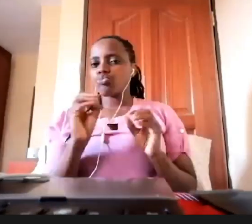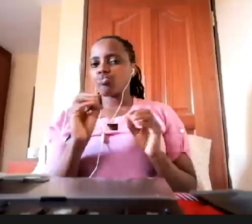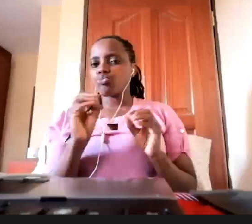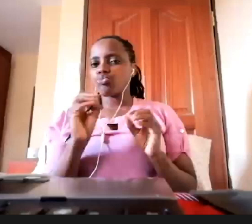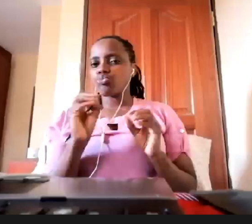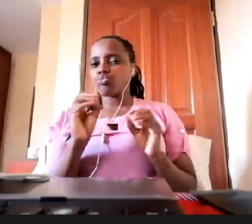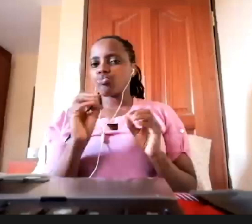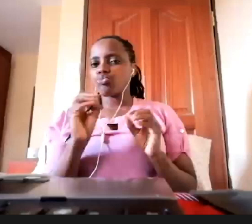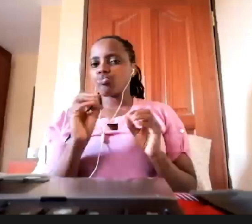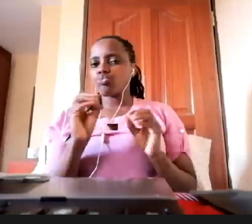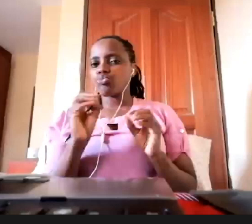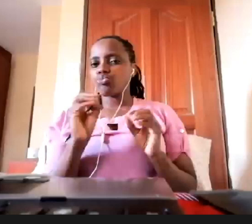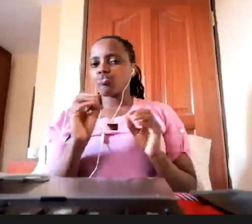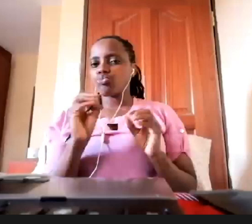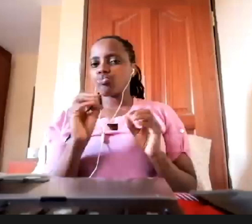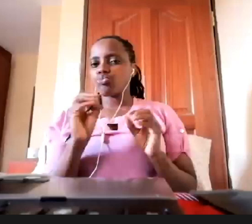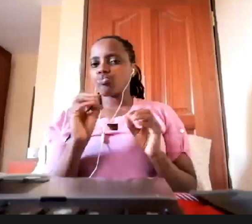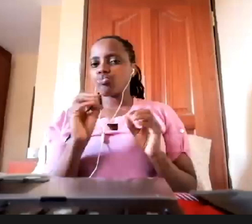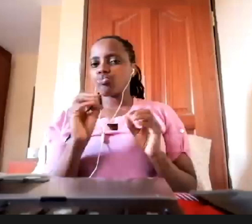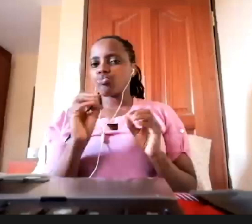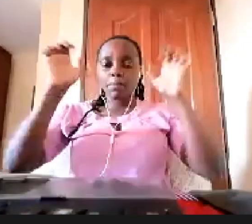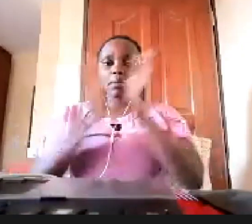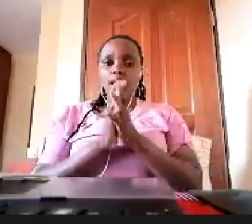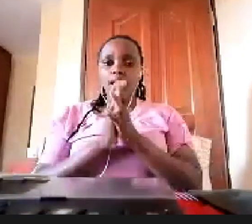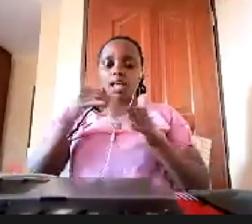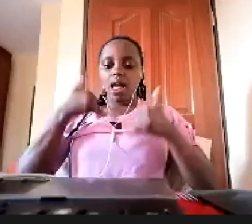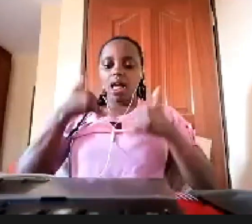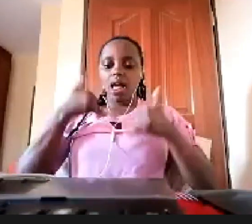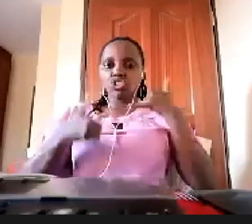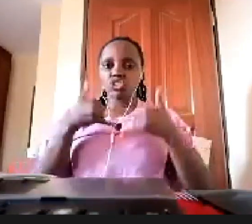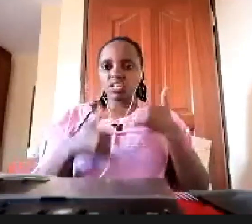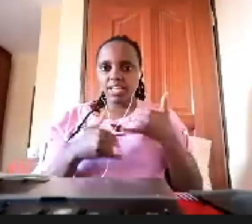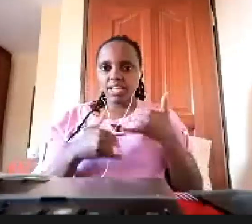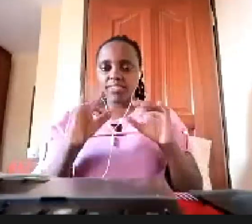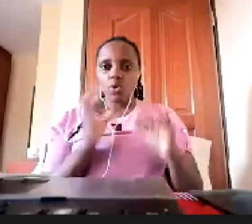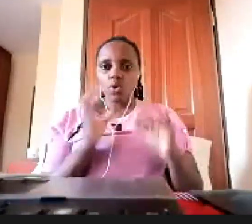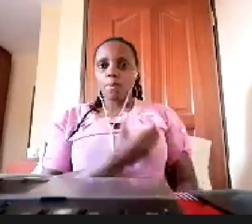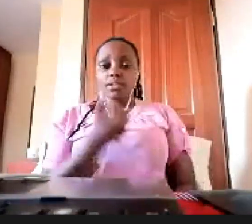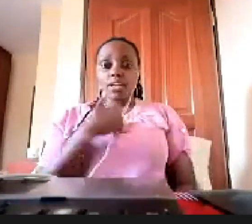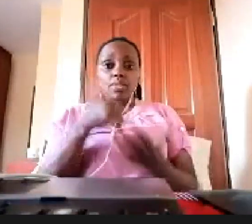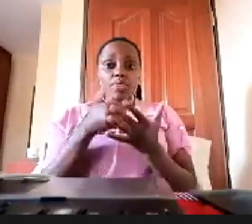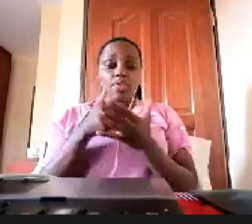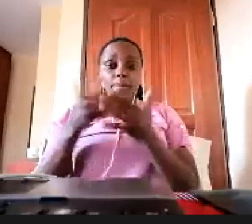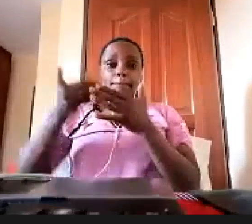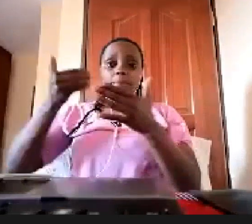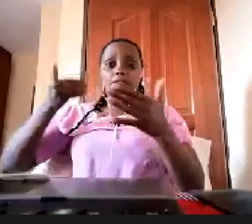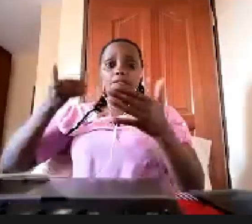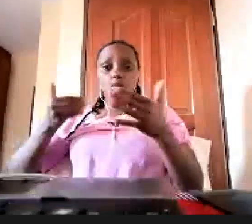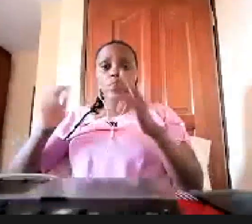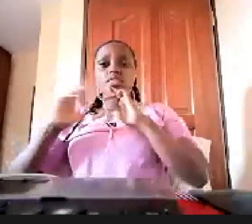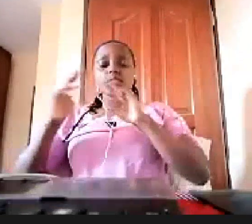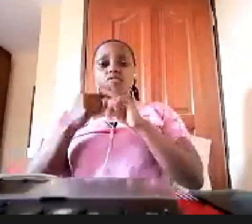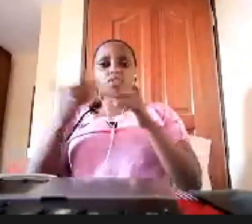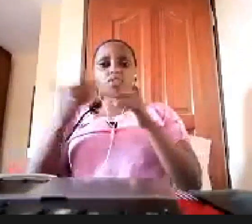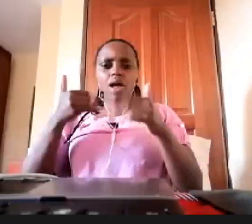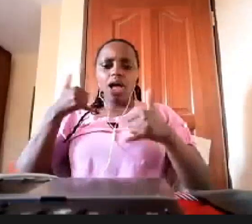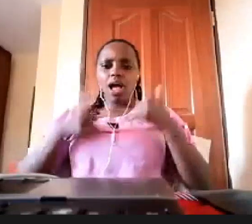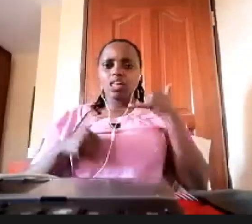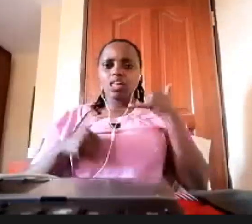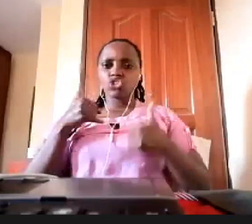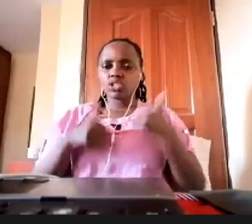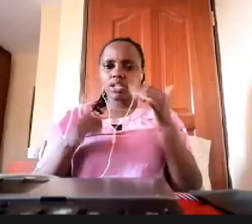the reports in Ethiopia and Algeria. So the committee has considered previously the reports from